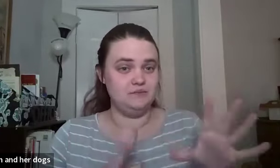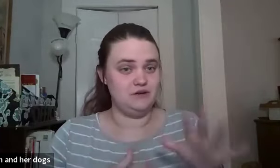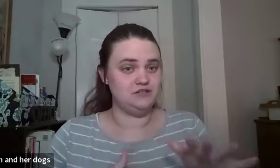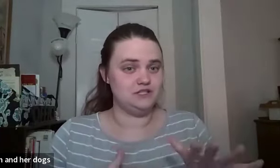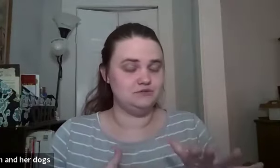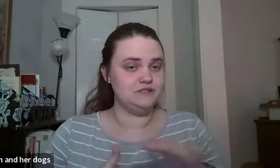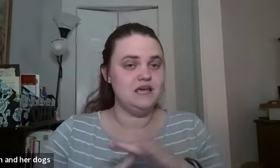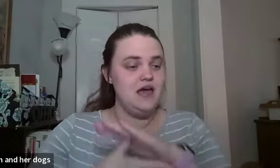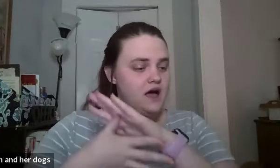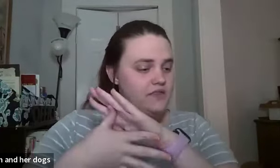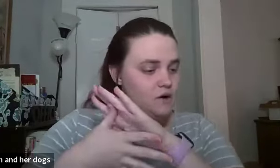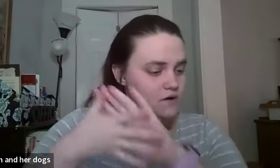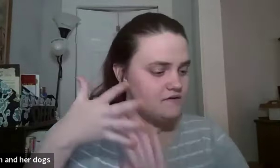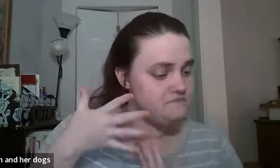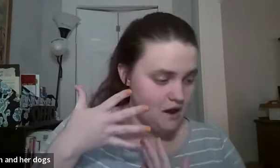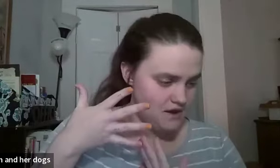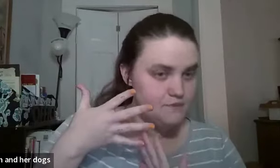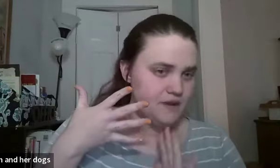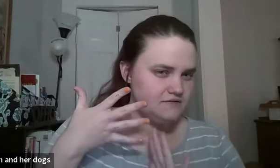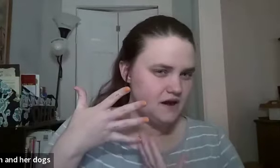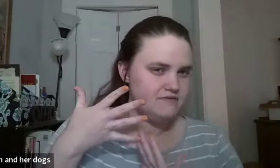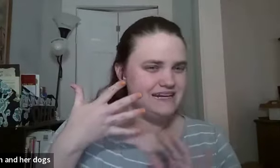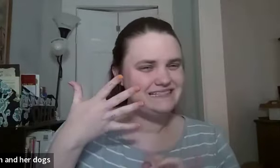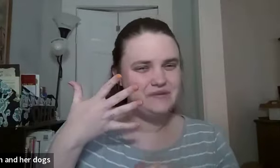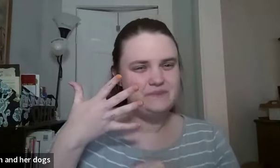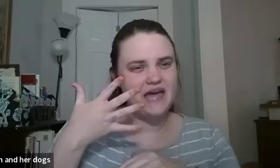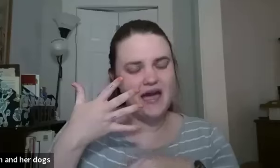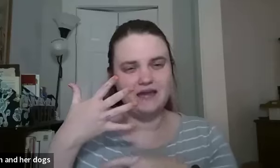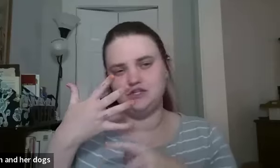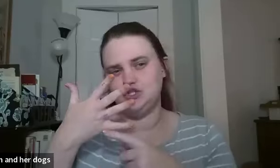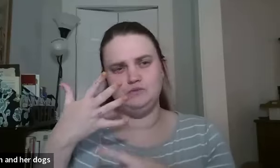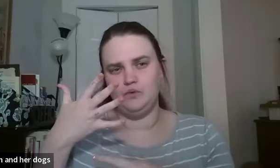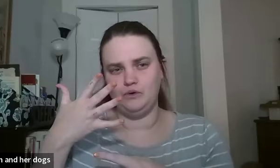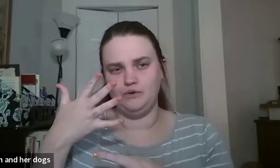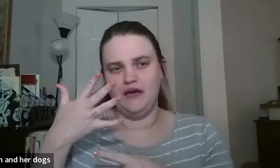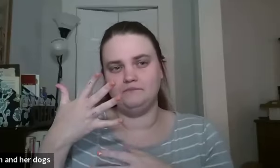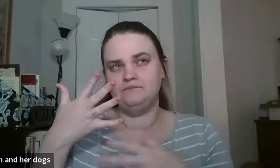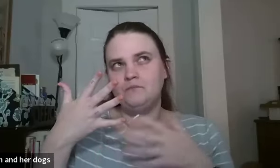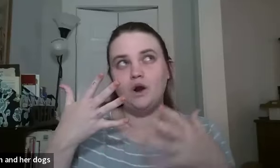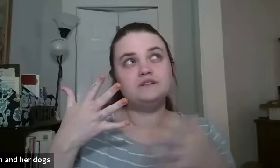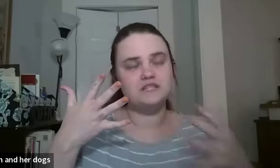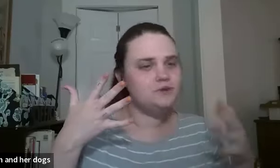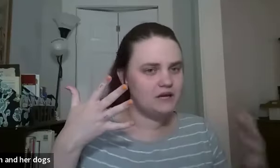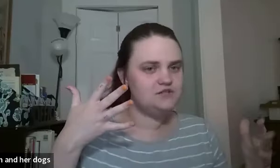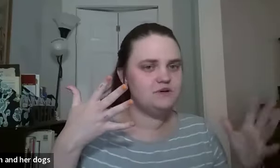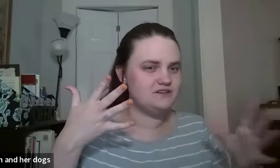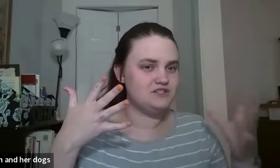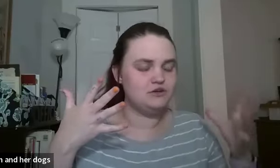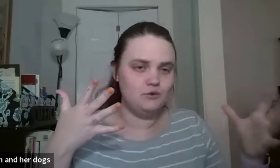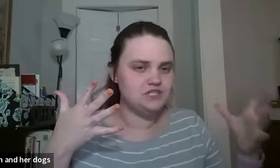WH question words. There are the main five, and then I sometimes add two more that aren't WH, but they're still good question